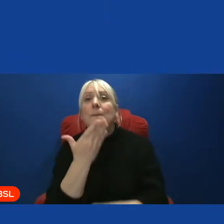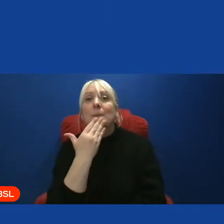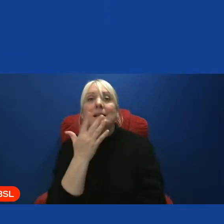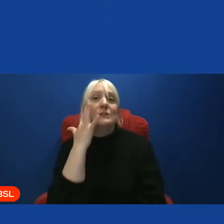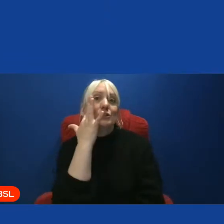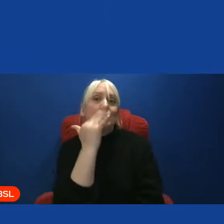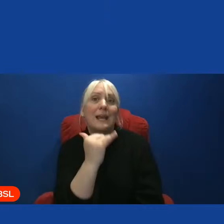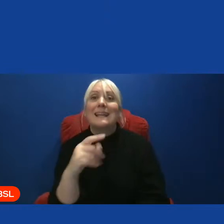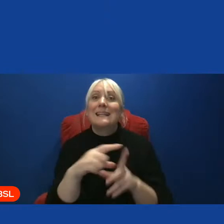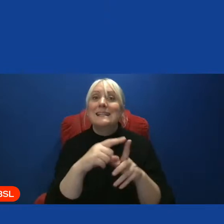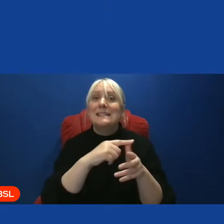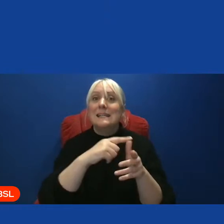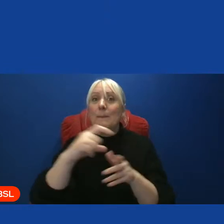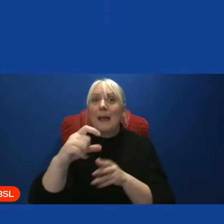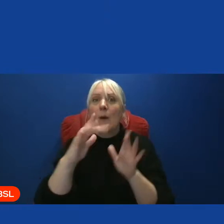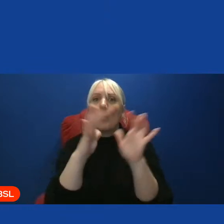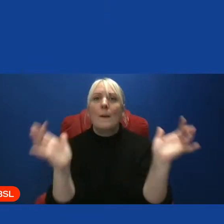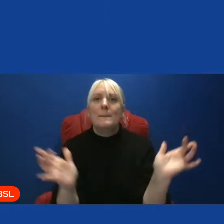DPAC website.